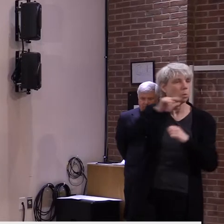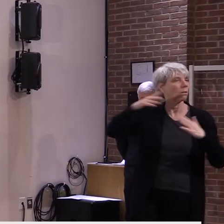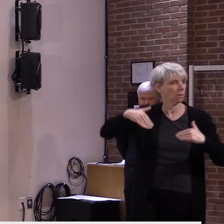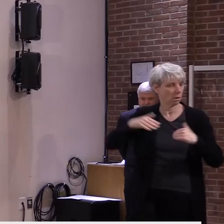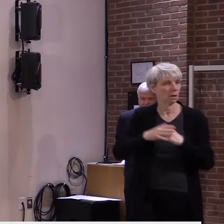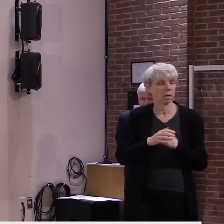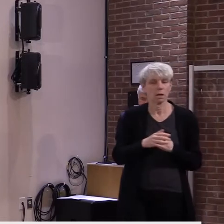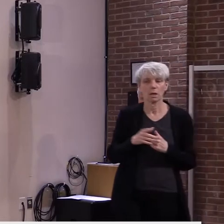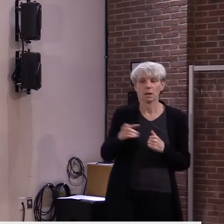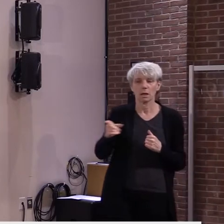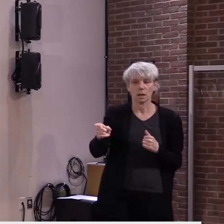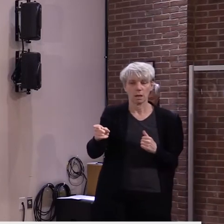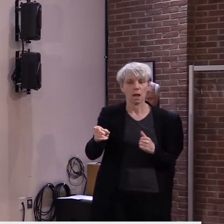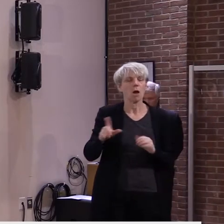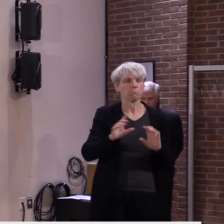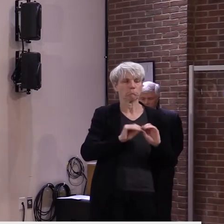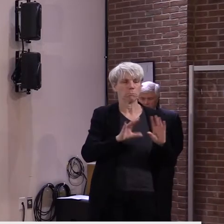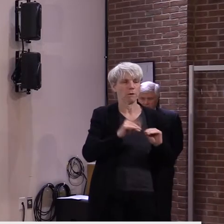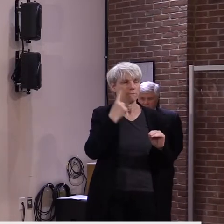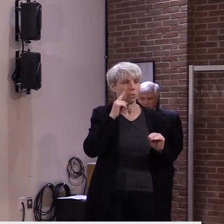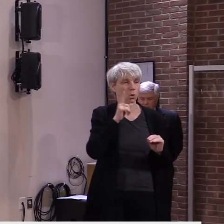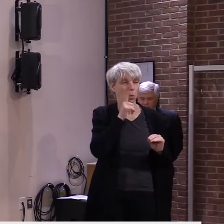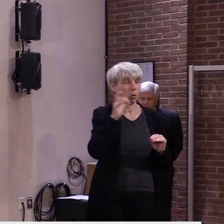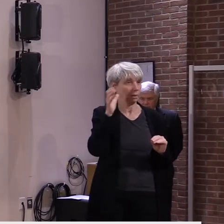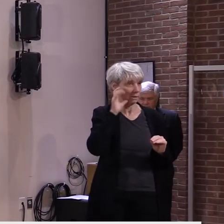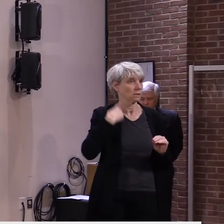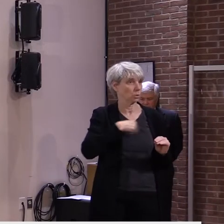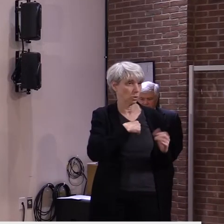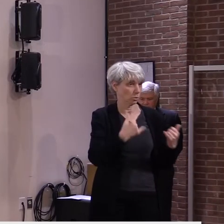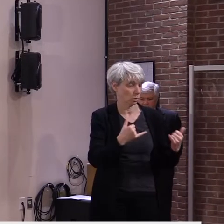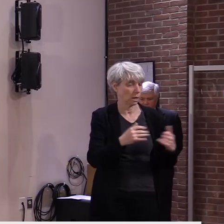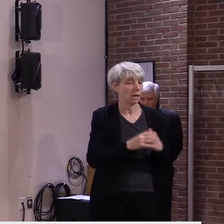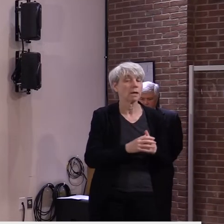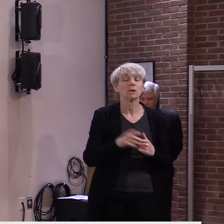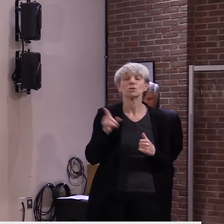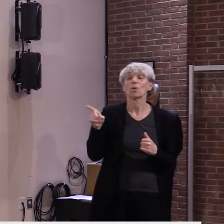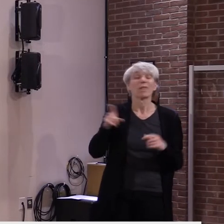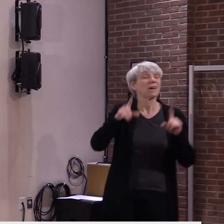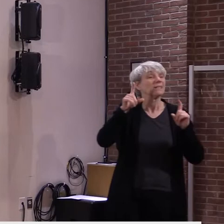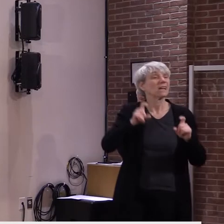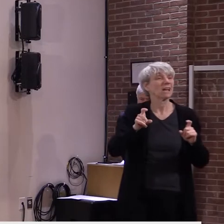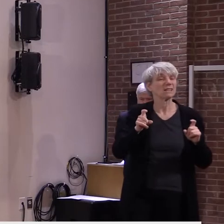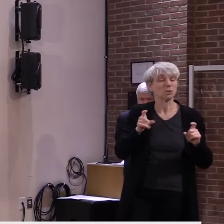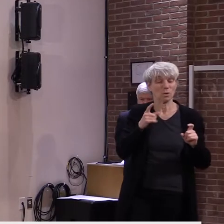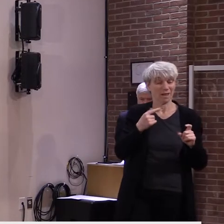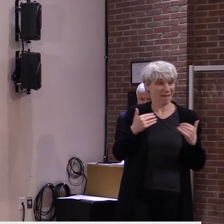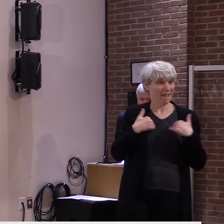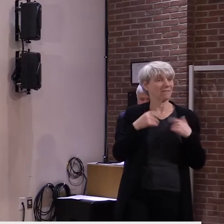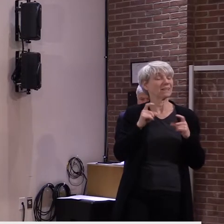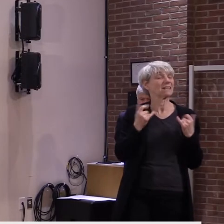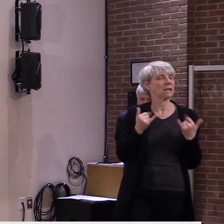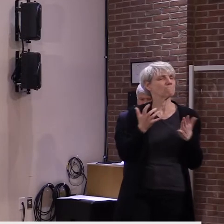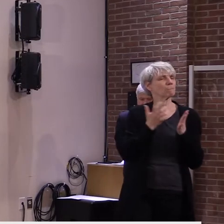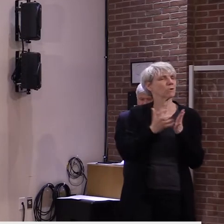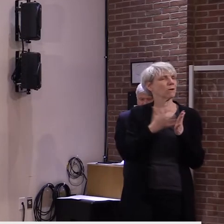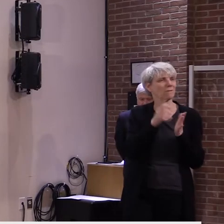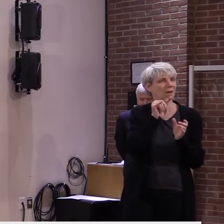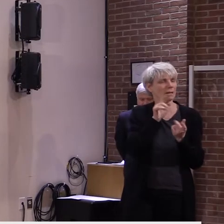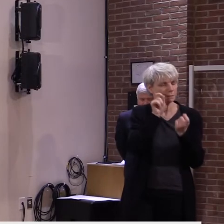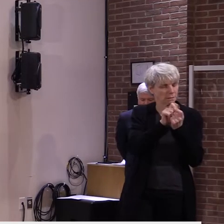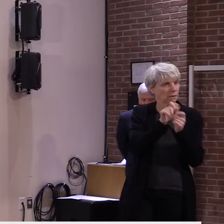Just to confirm for people who are listening, so the quantitative versus qualitative is that thing that I brought up where it's how